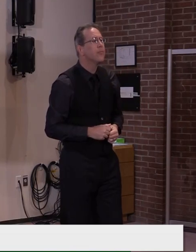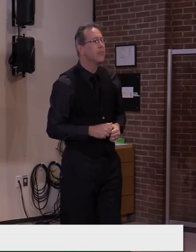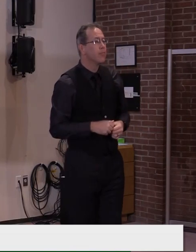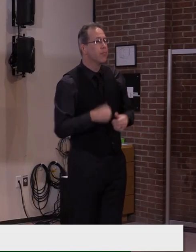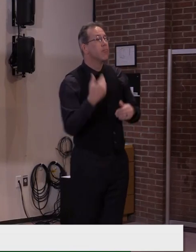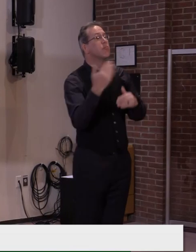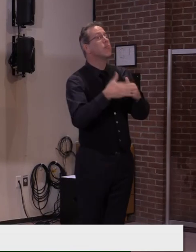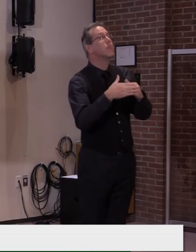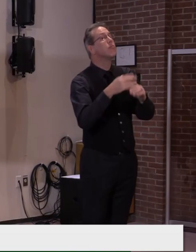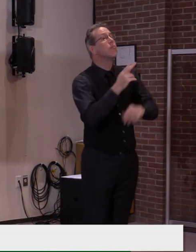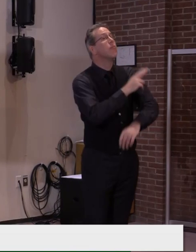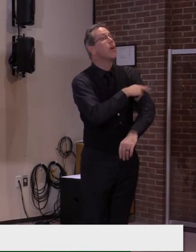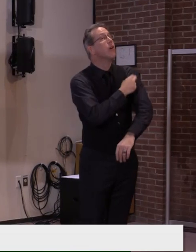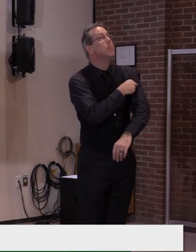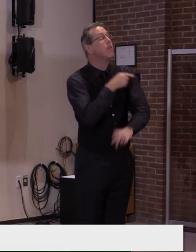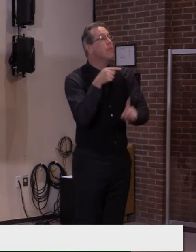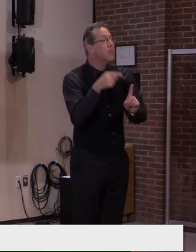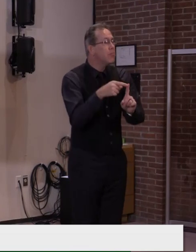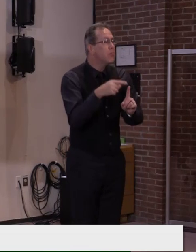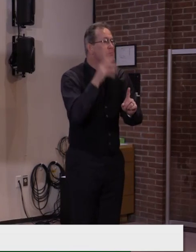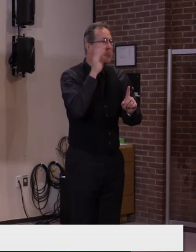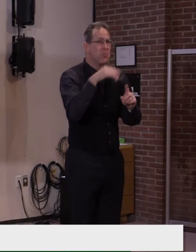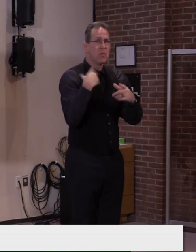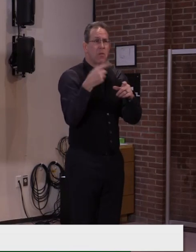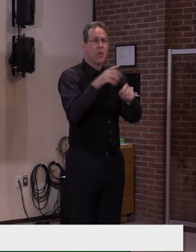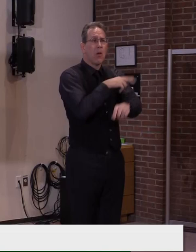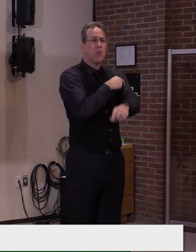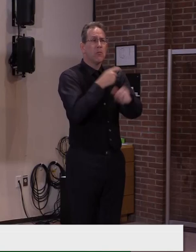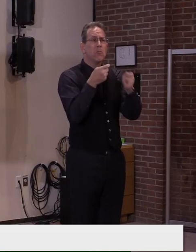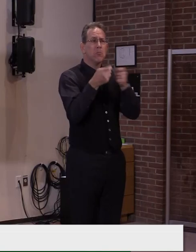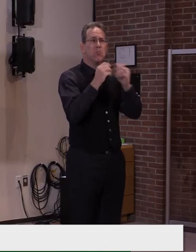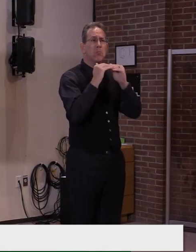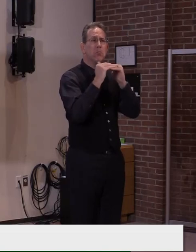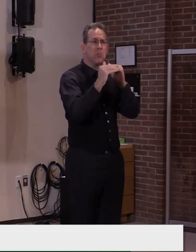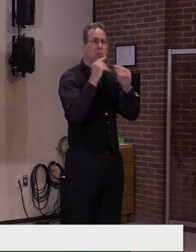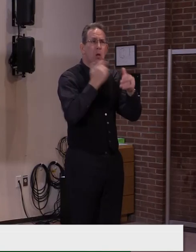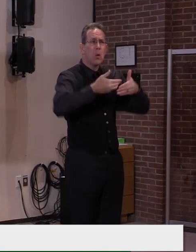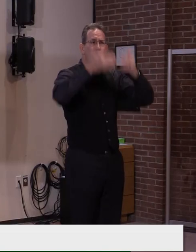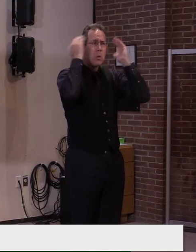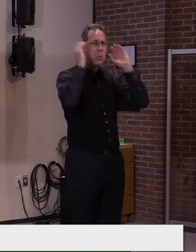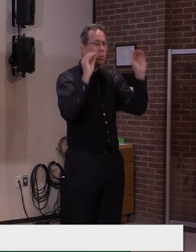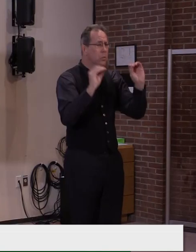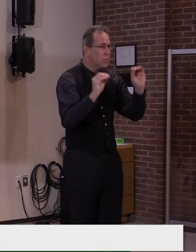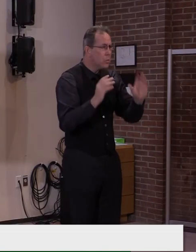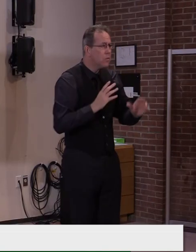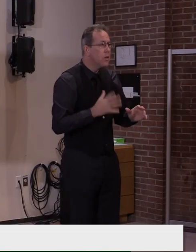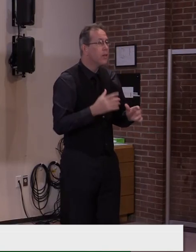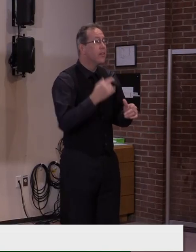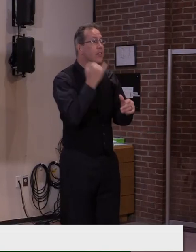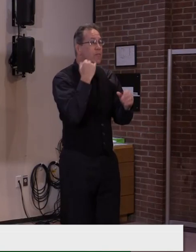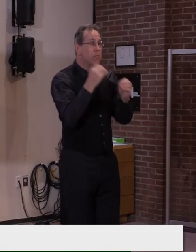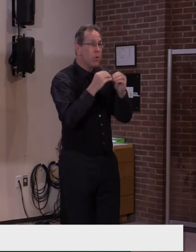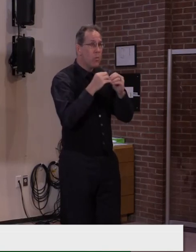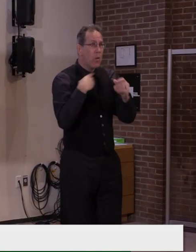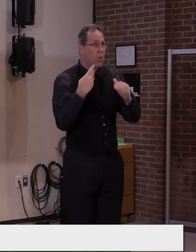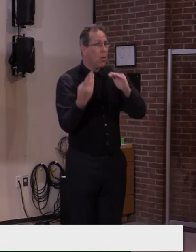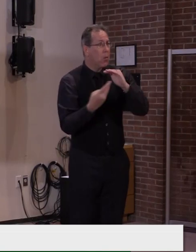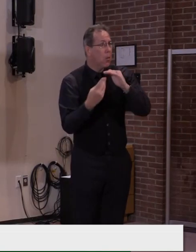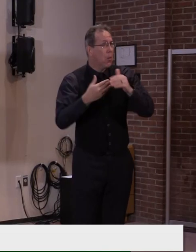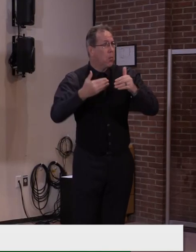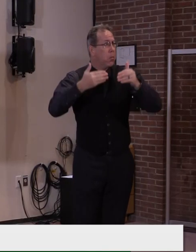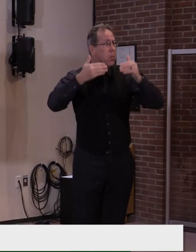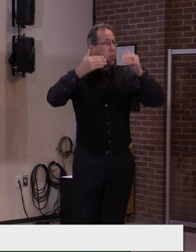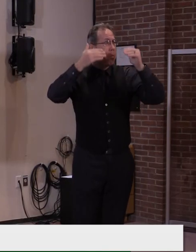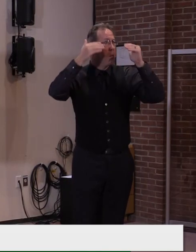Commissioner Pichek had pointed out. Obviously, this may change as we see how many cases show up following the holiday